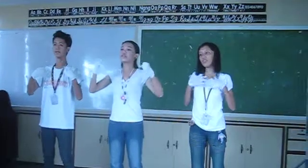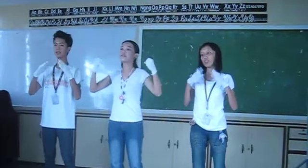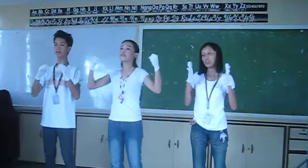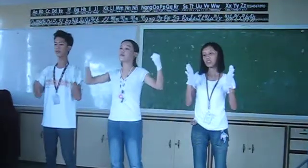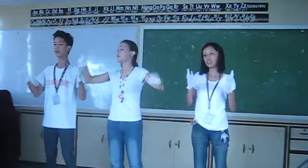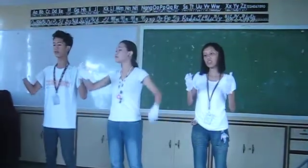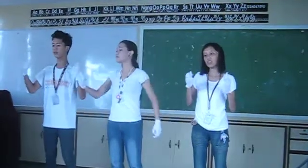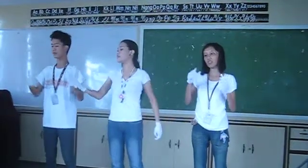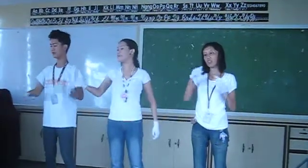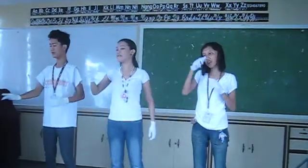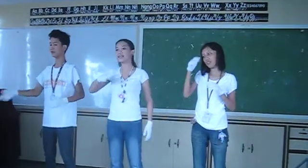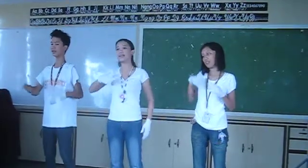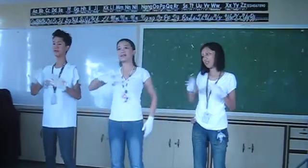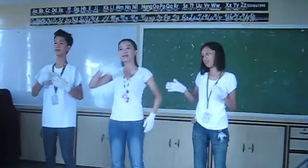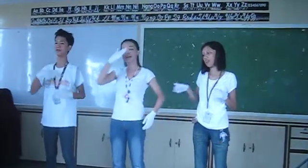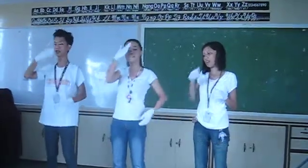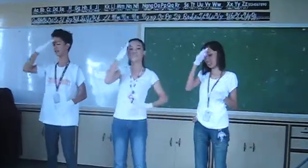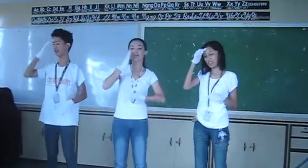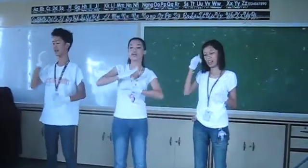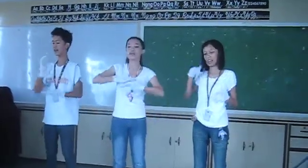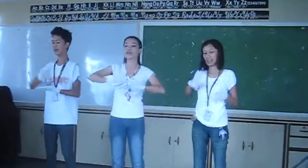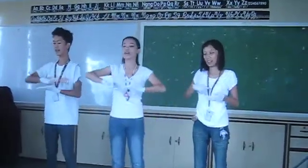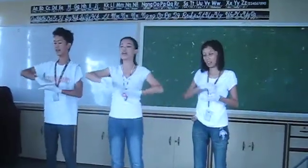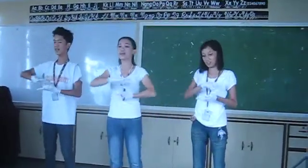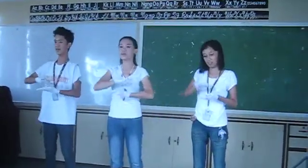been cold, there ain't much shelter.